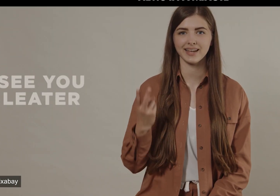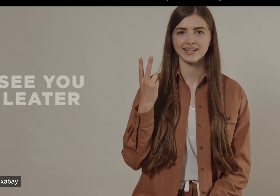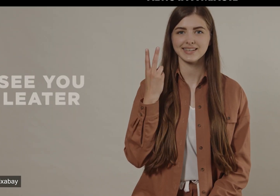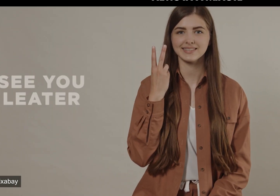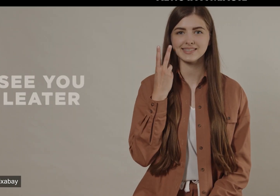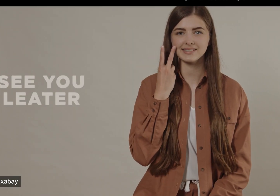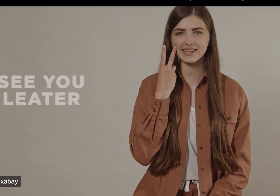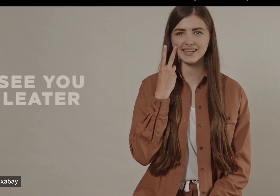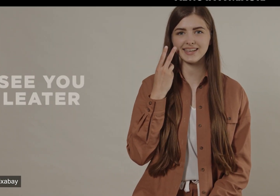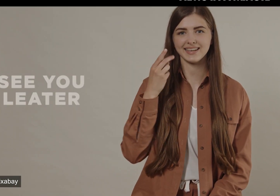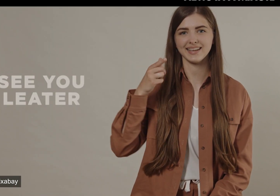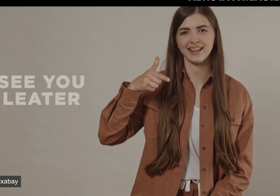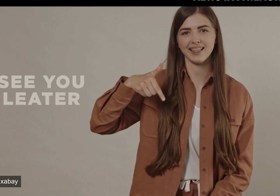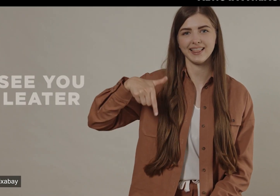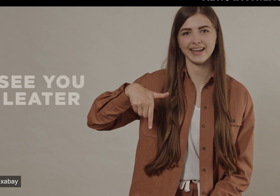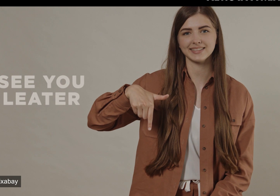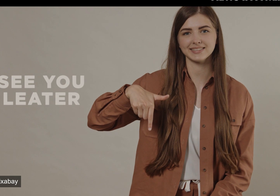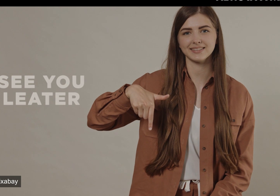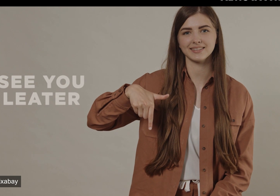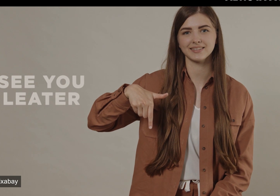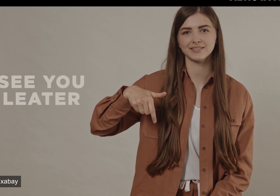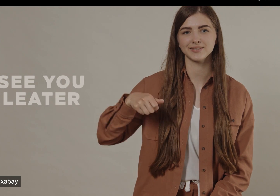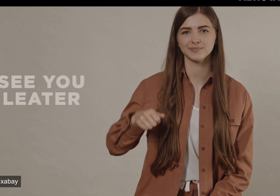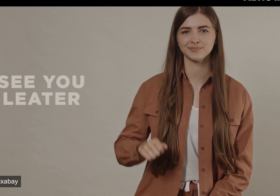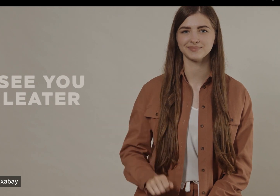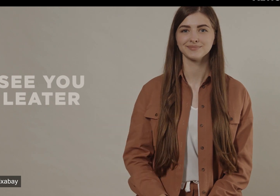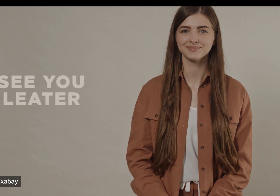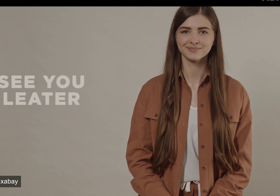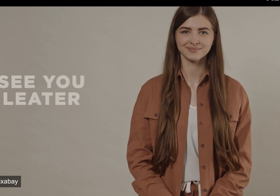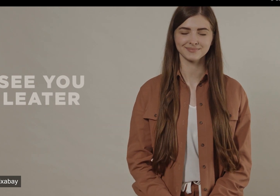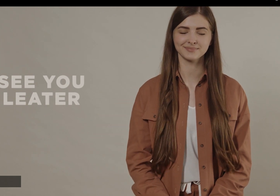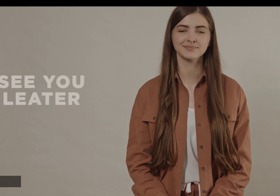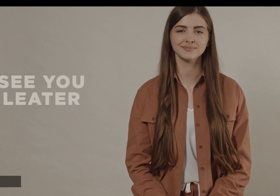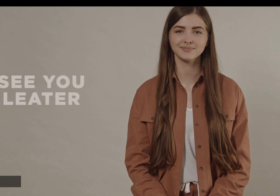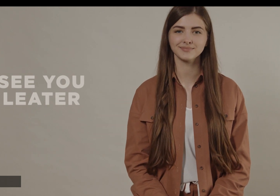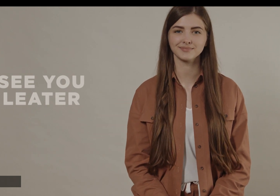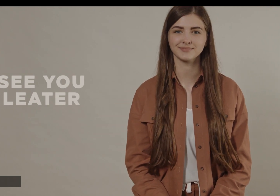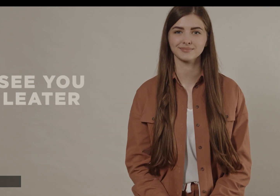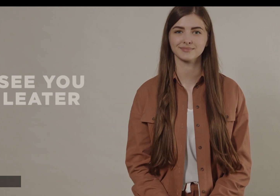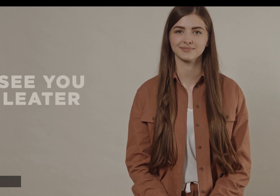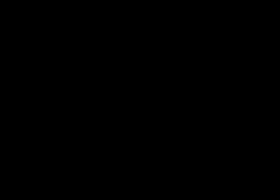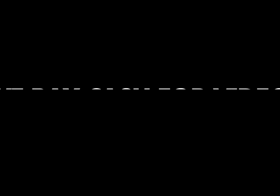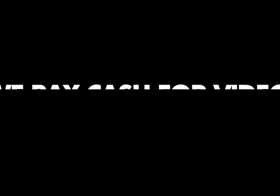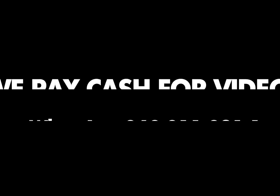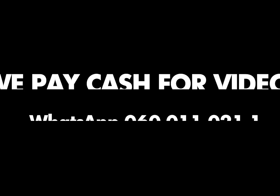submits that the recognition of SA Sign Language as a 12th official edition is an important step forward, he added. We pay cash for